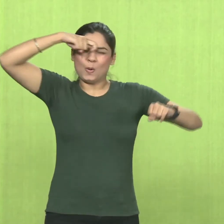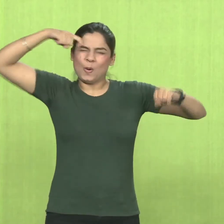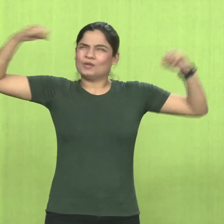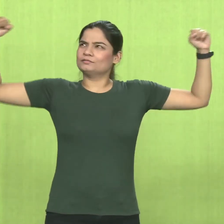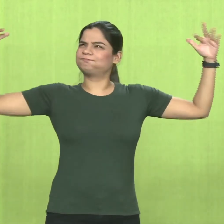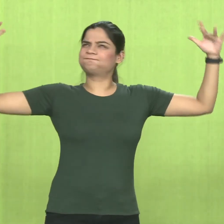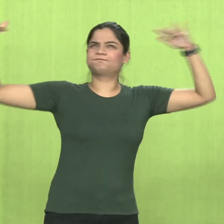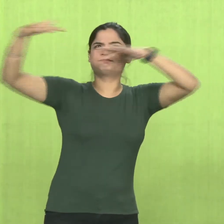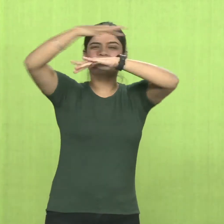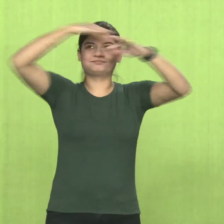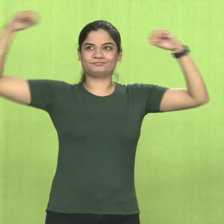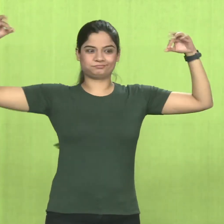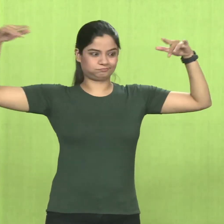Specifically in the hot temperature,